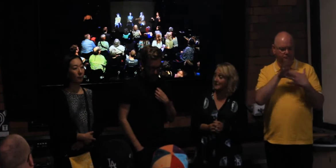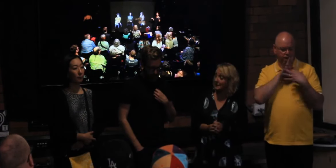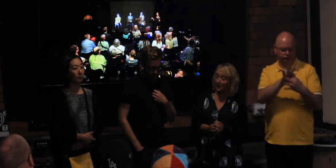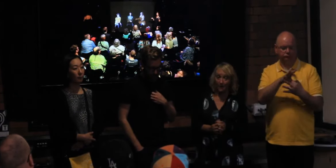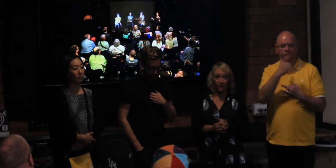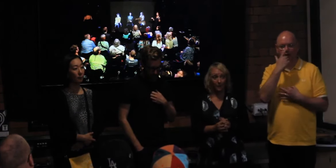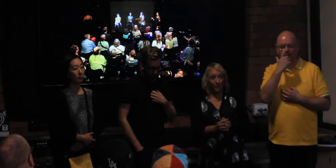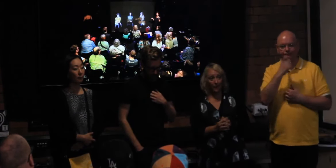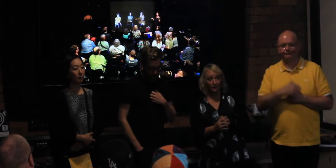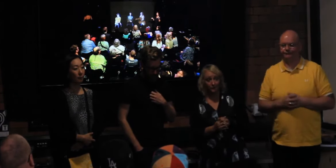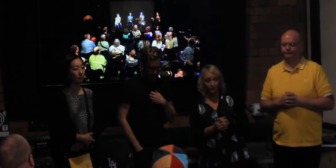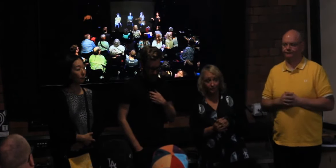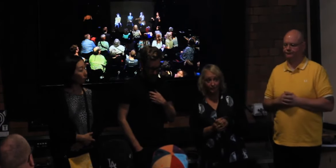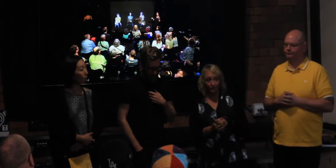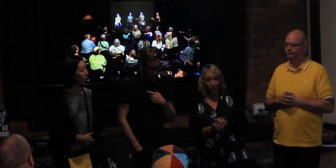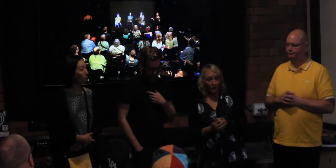piece.